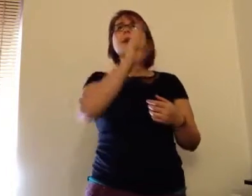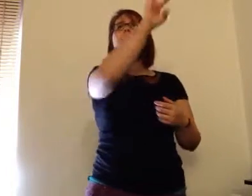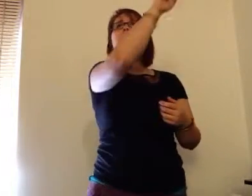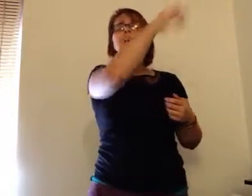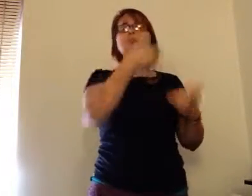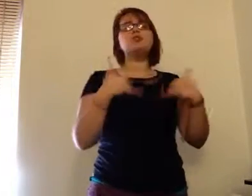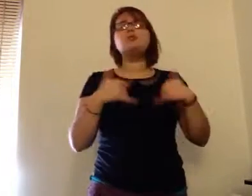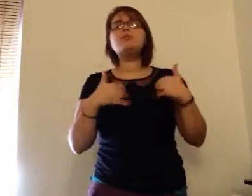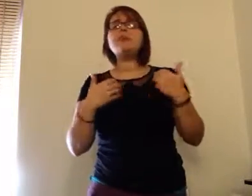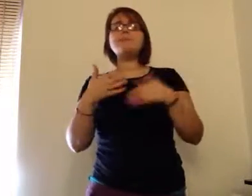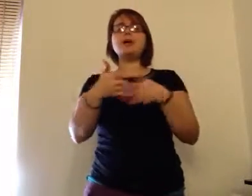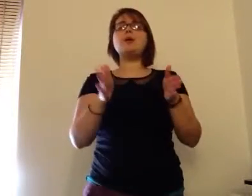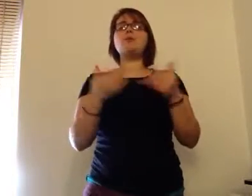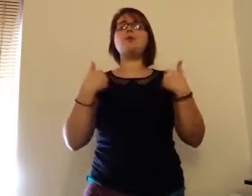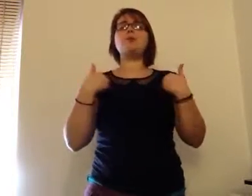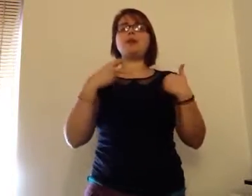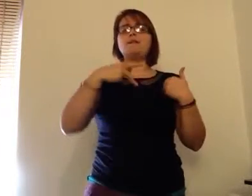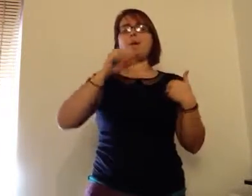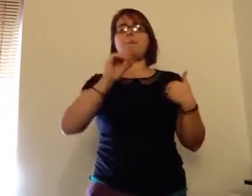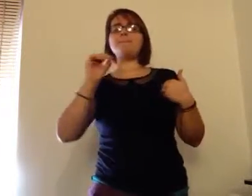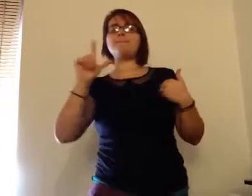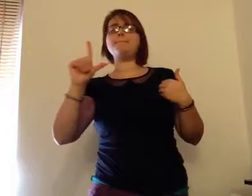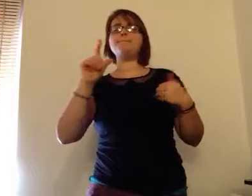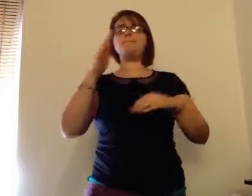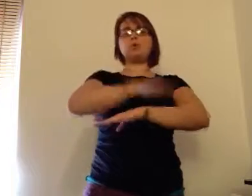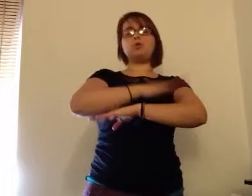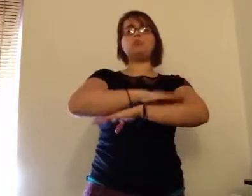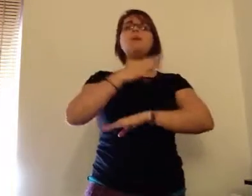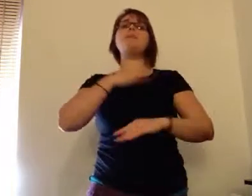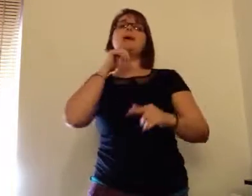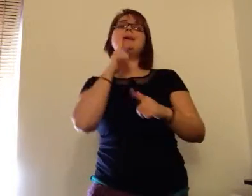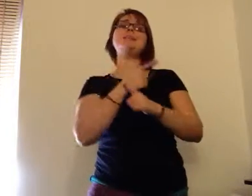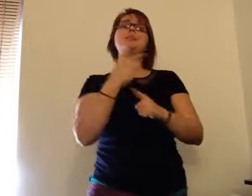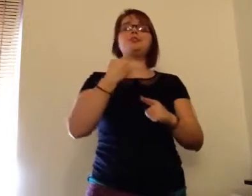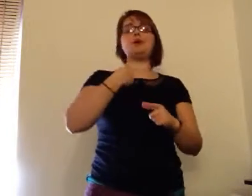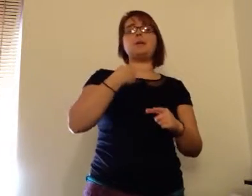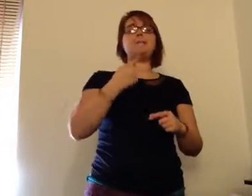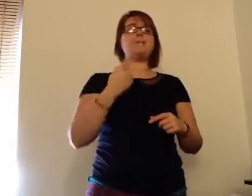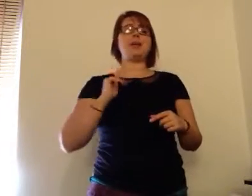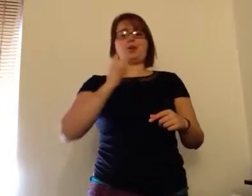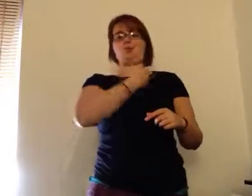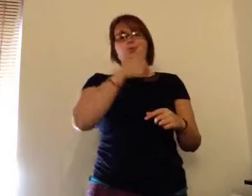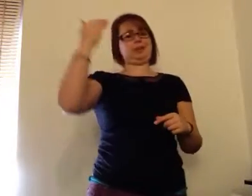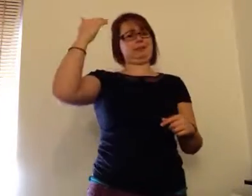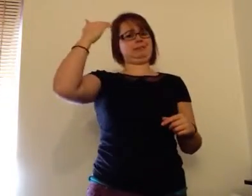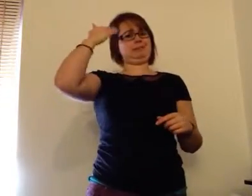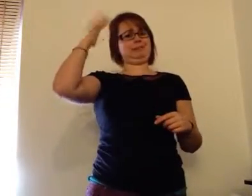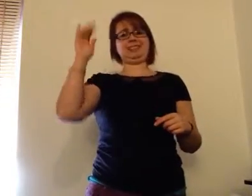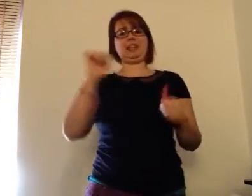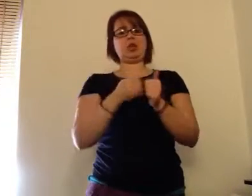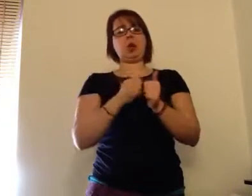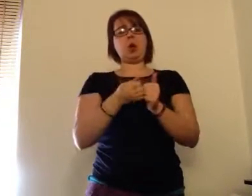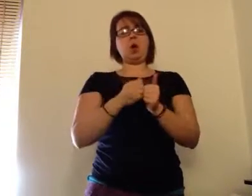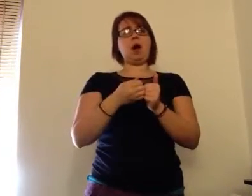pool table. And my sister and I, we didn't know how to play pool. But we did some kind of thing